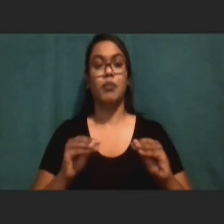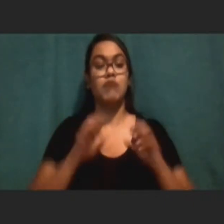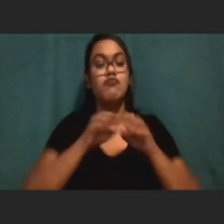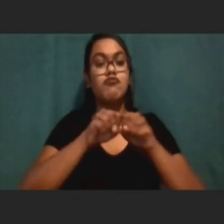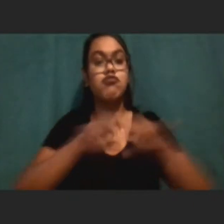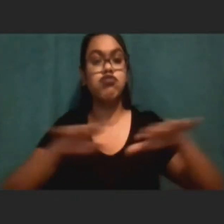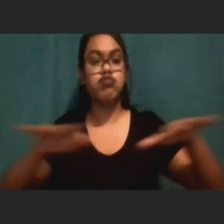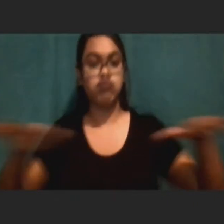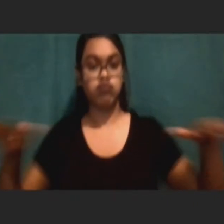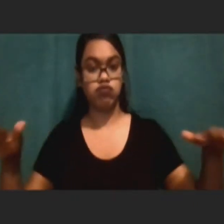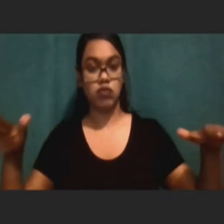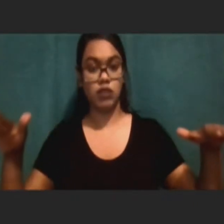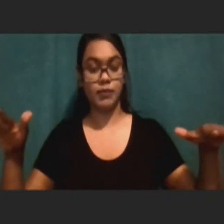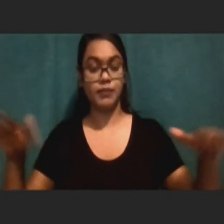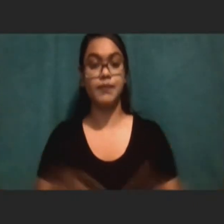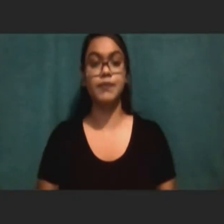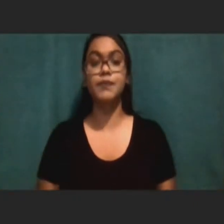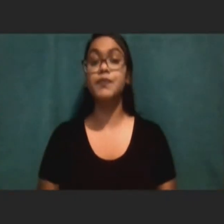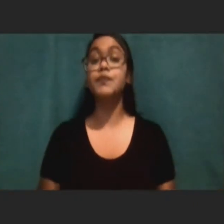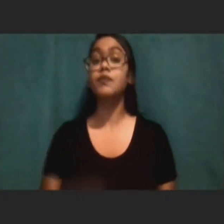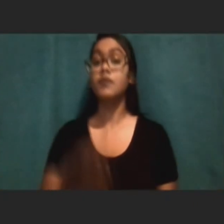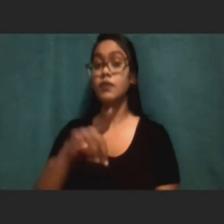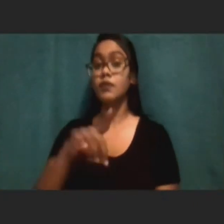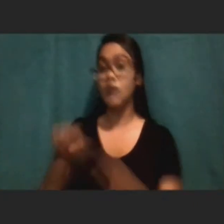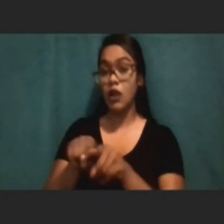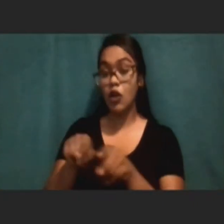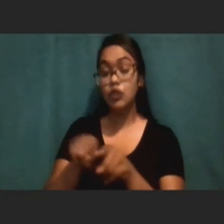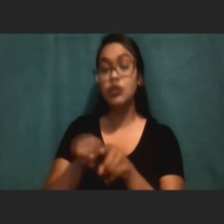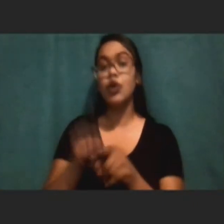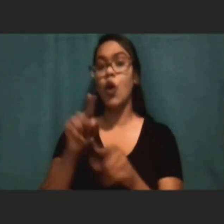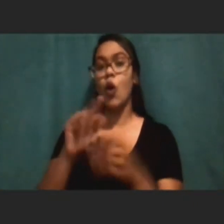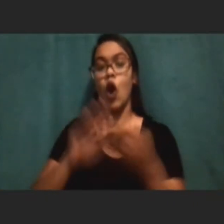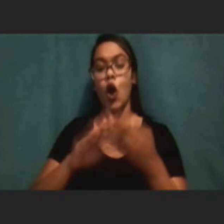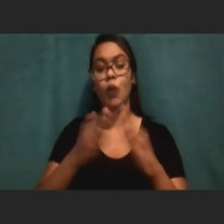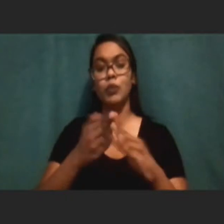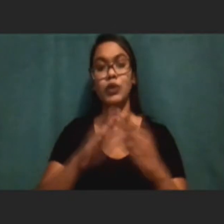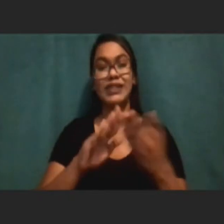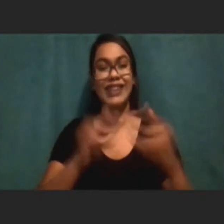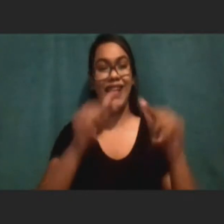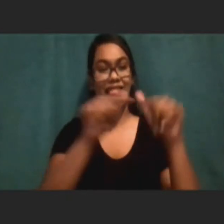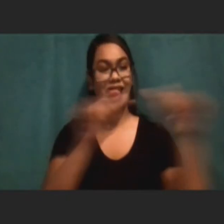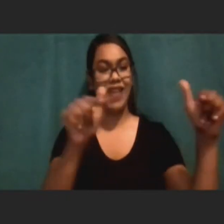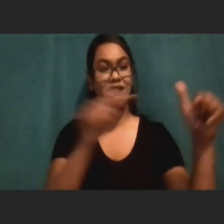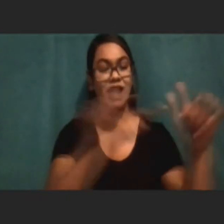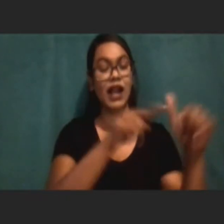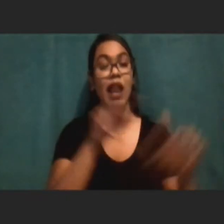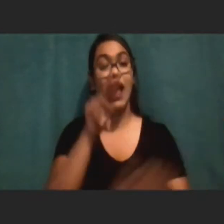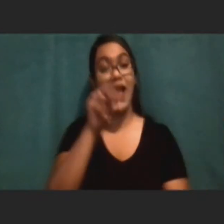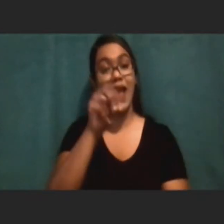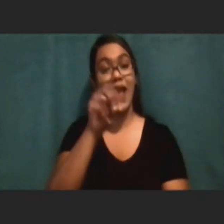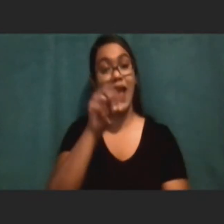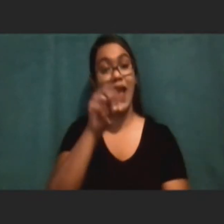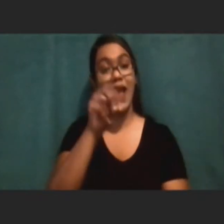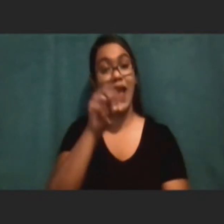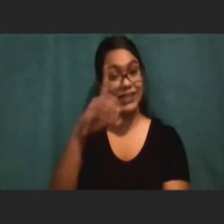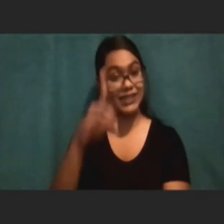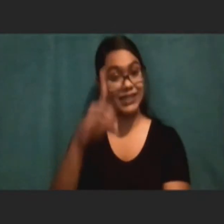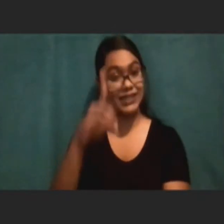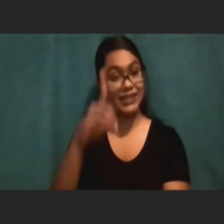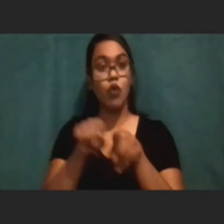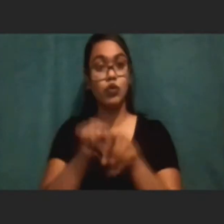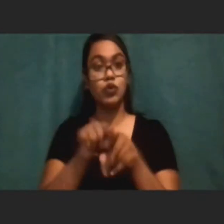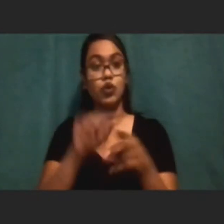question around preparedness at the community level. And the NICD and the National Department of Health and CHI did an audit